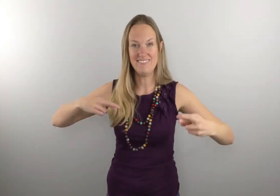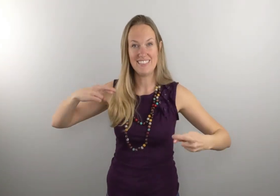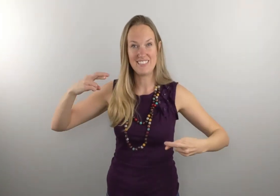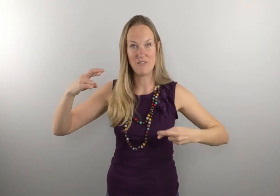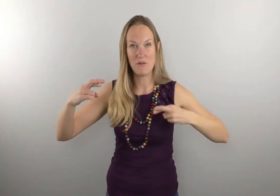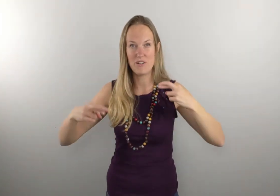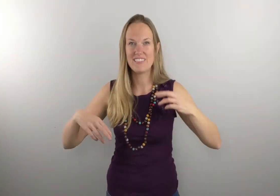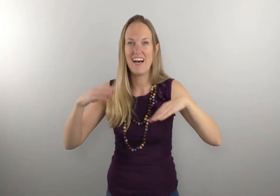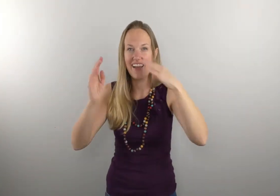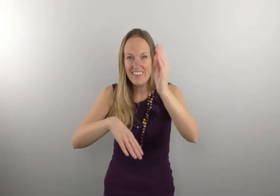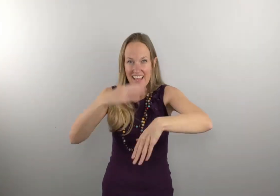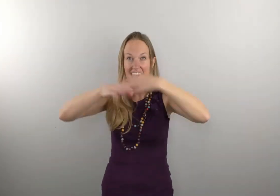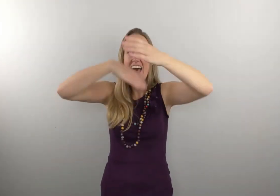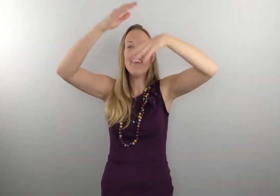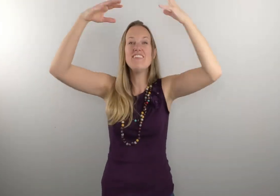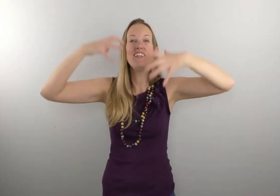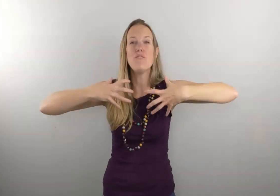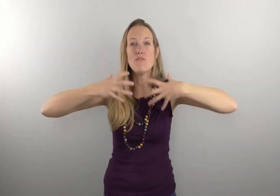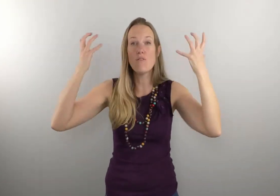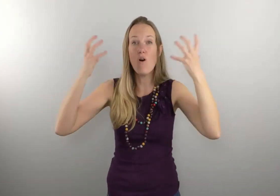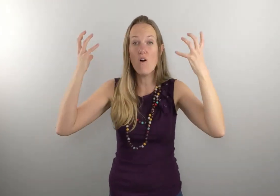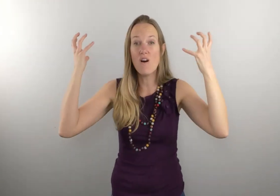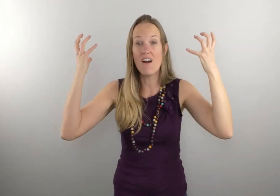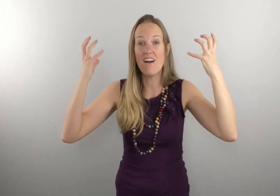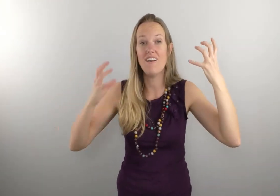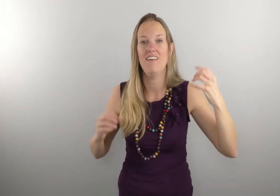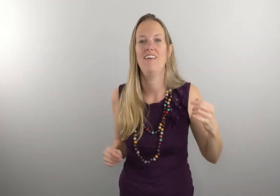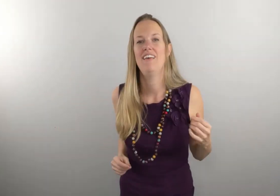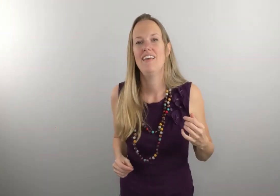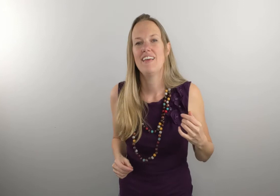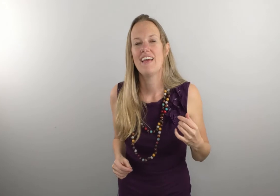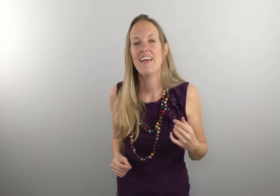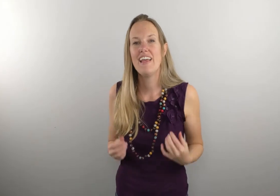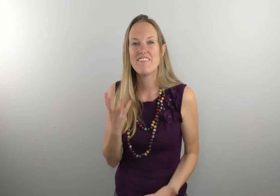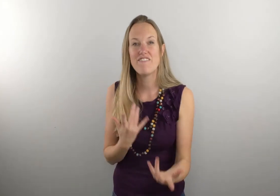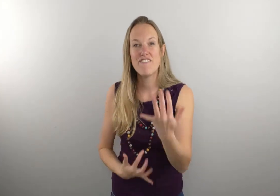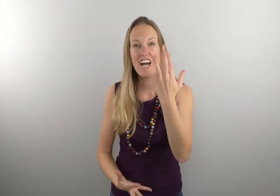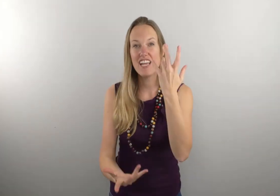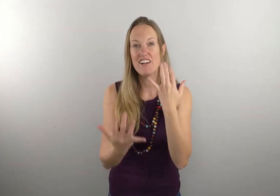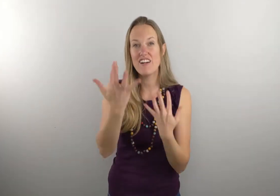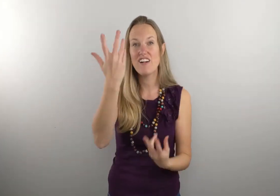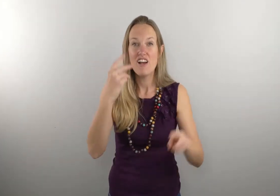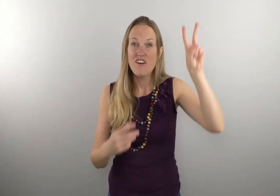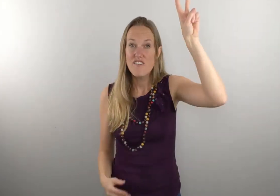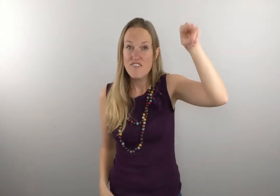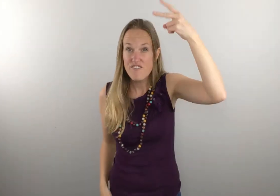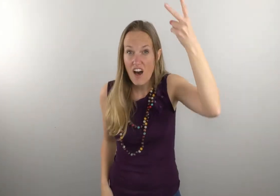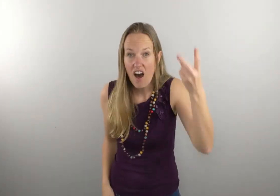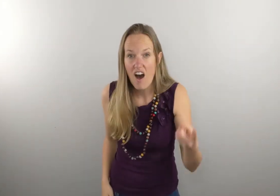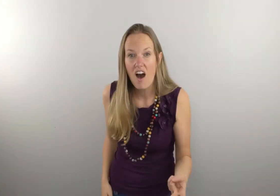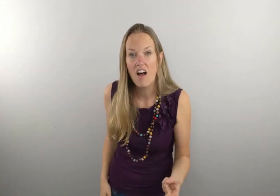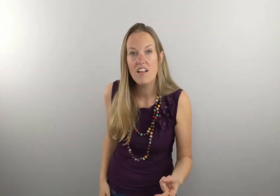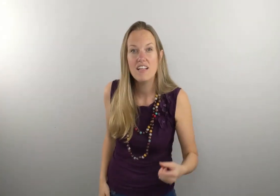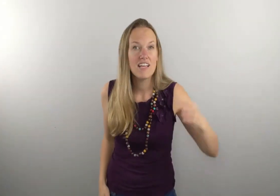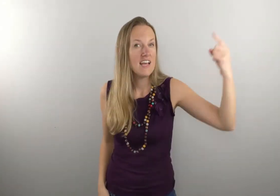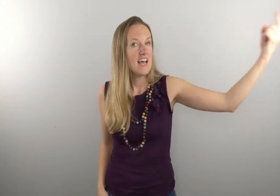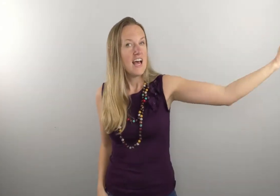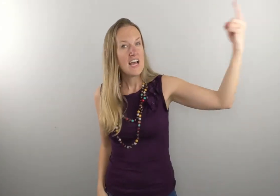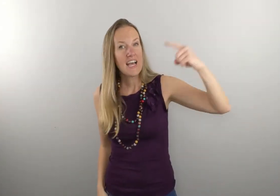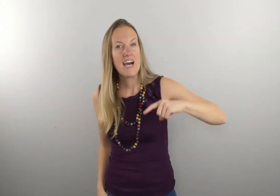Let's do it one more time. Let heaven roar. Okay, and fire fall.